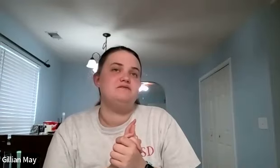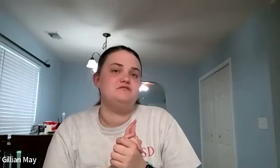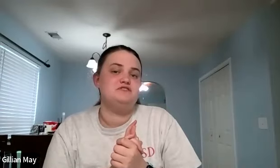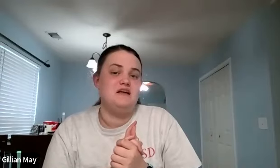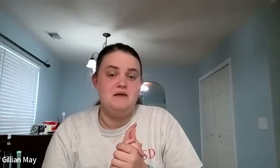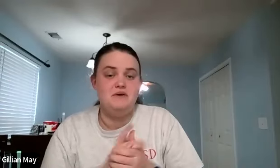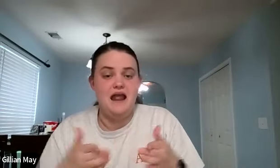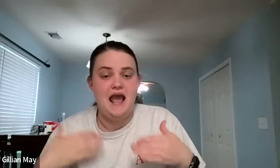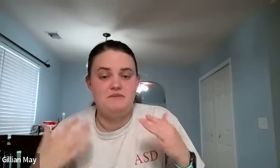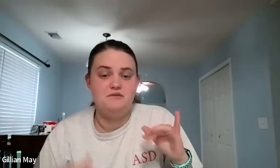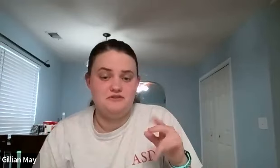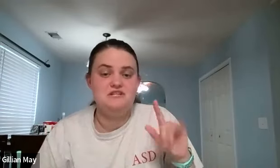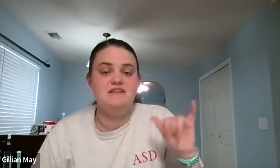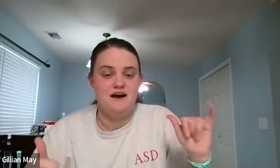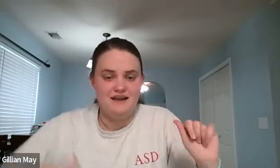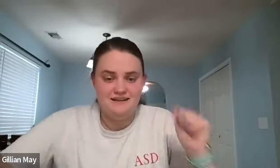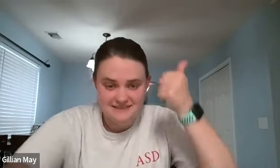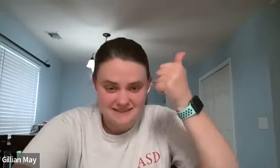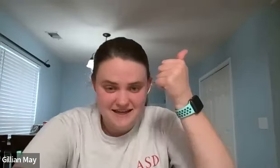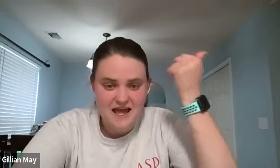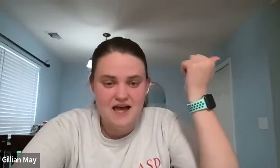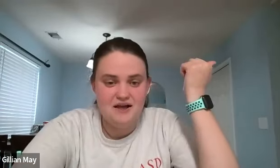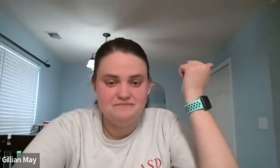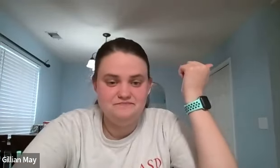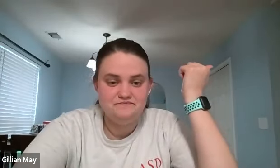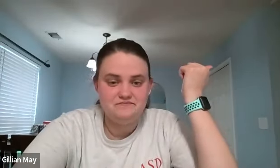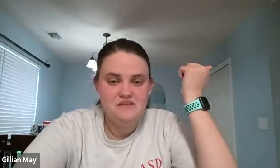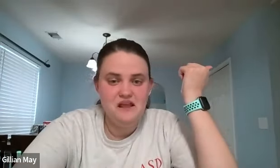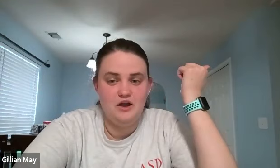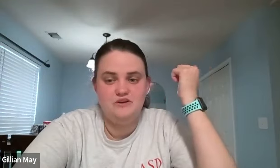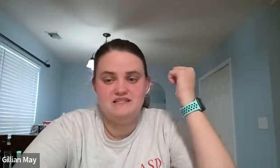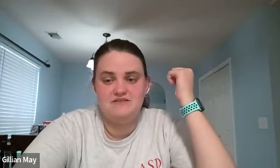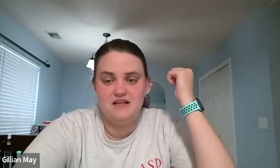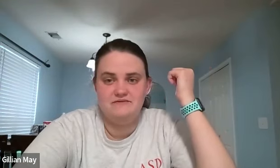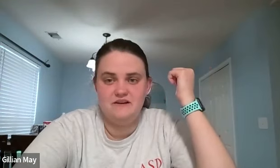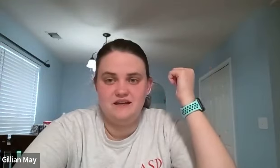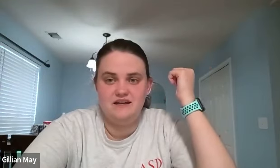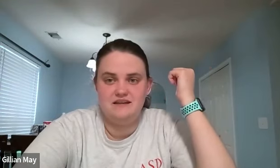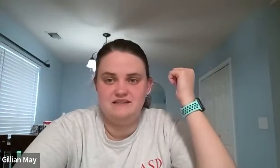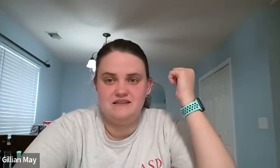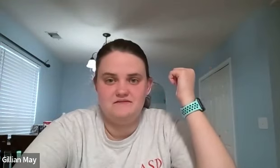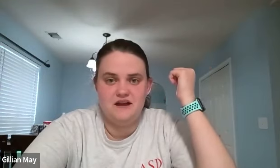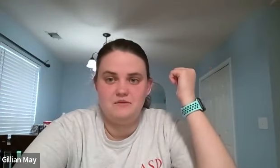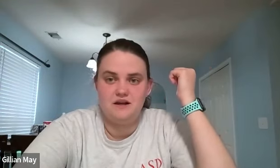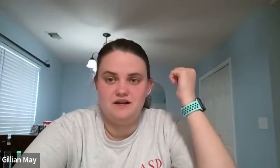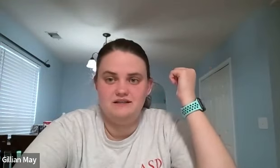4th of July yet, but happy 4th of July. I hope you guys have a lot of fun and get to see a lot of fireworks.